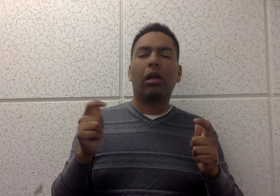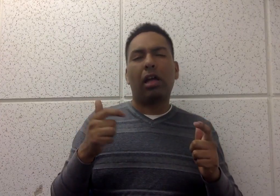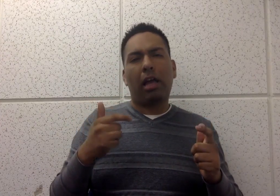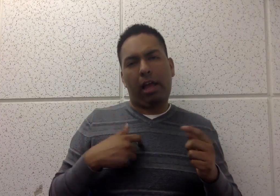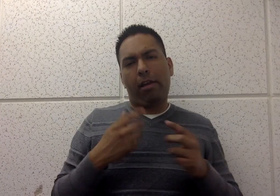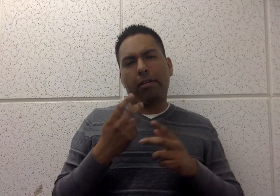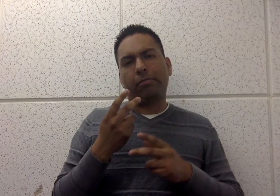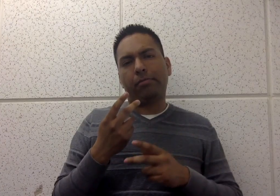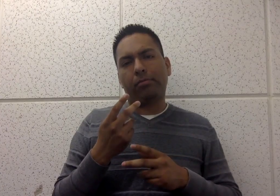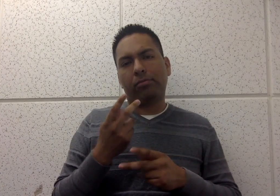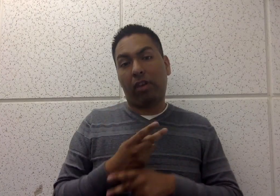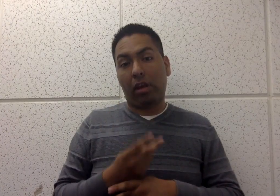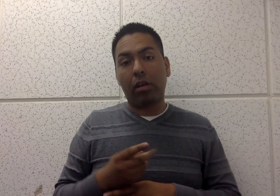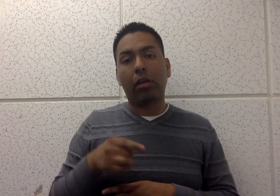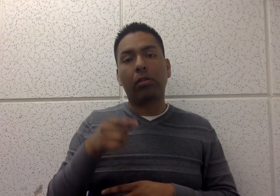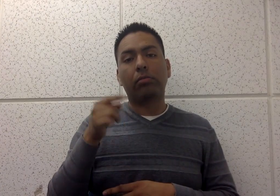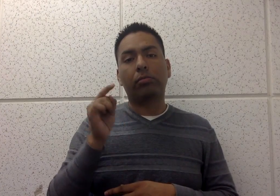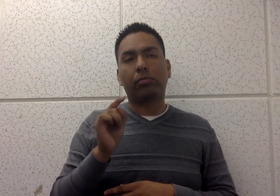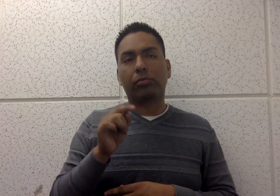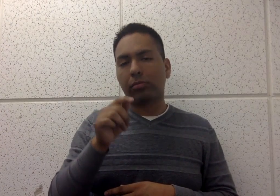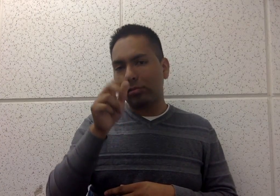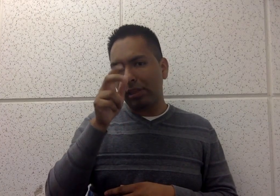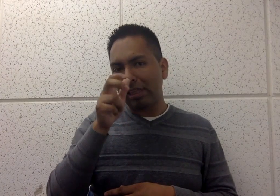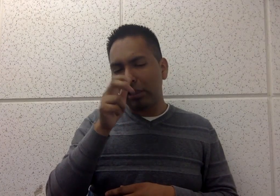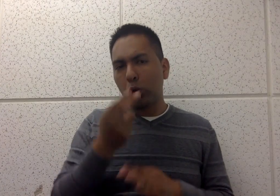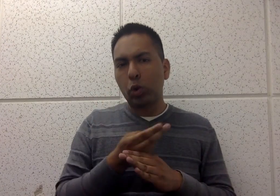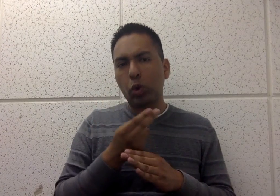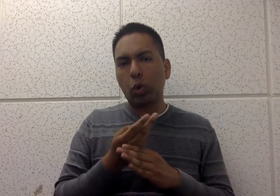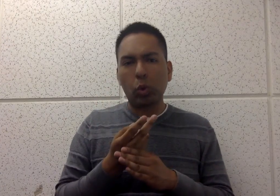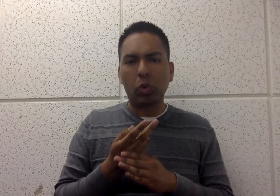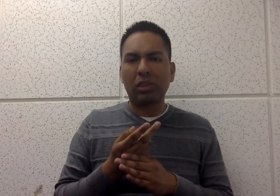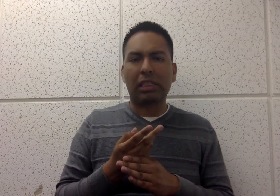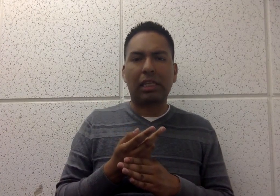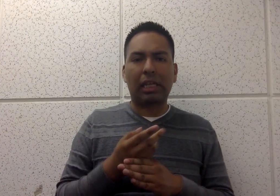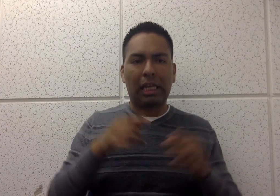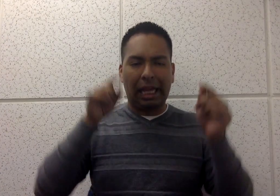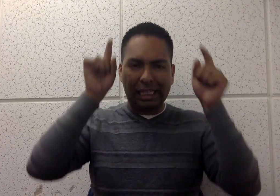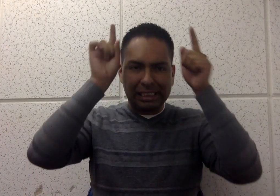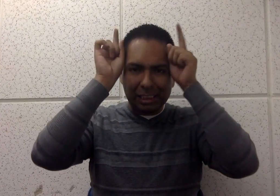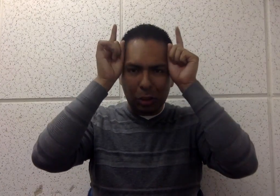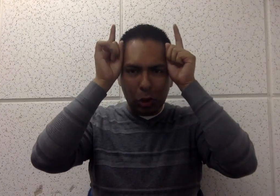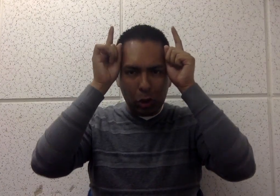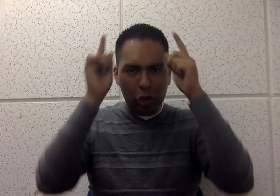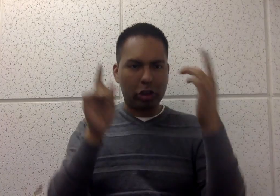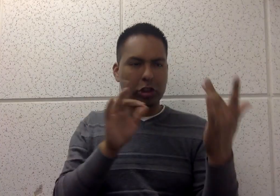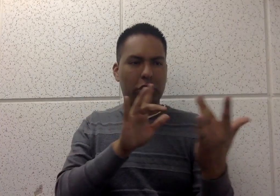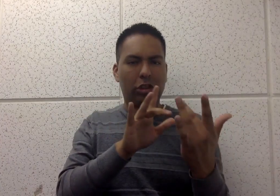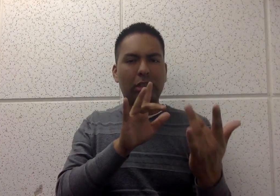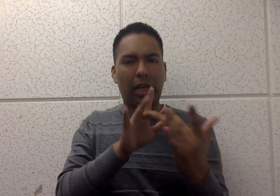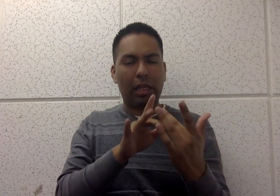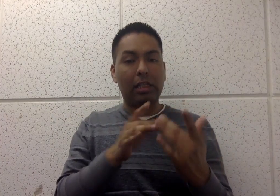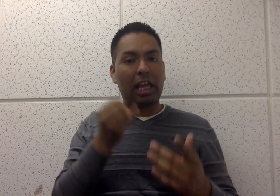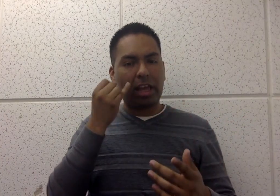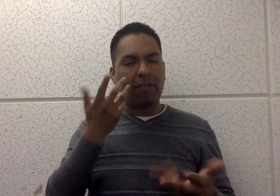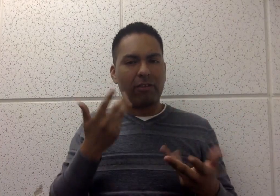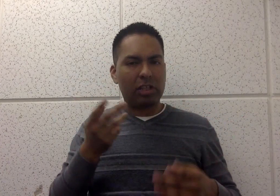that ants are using a network of antennal contacts. So anybody who's ever looked at ants has seen them touch antennae. They smell